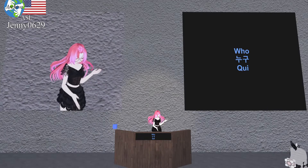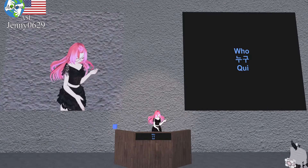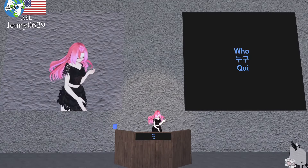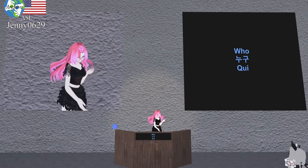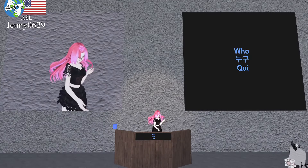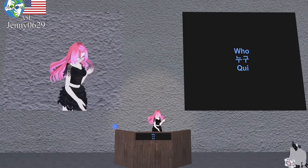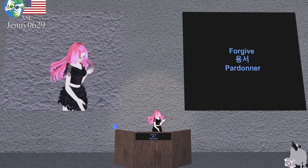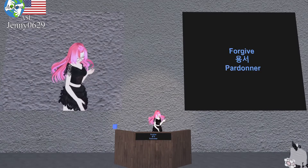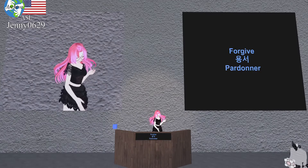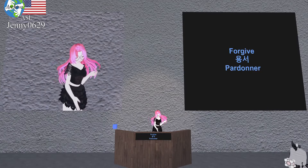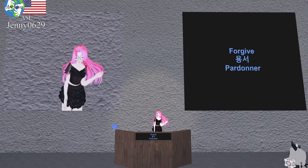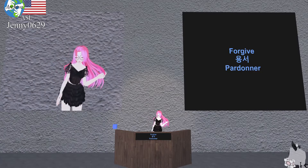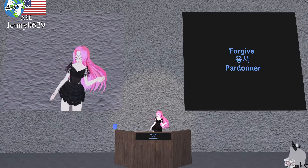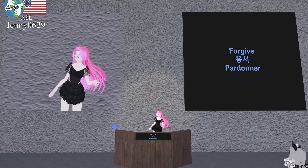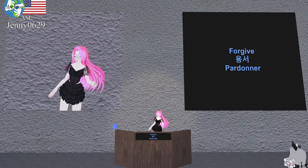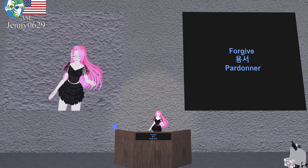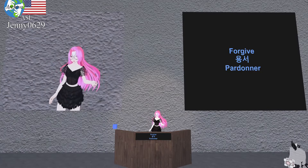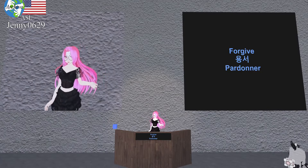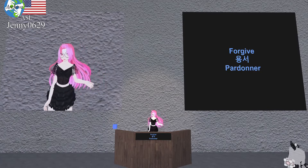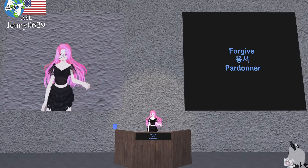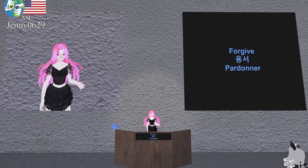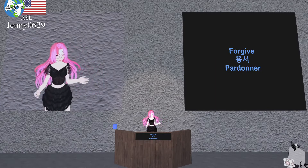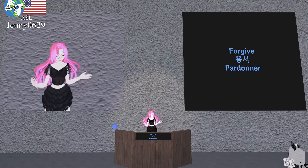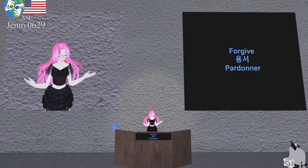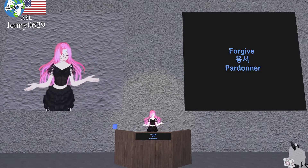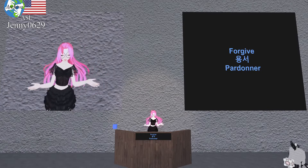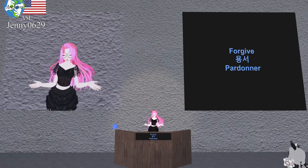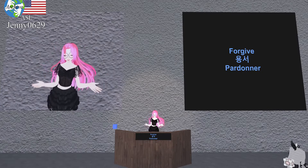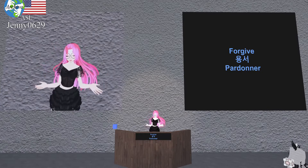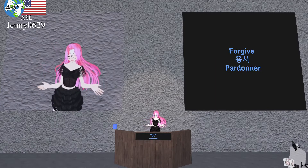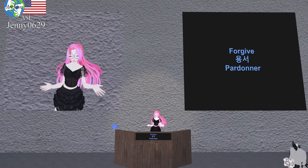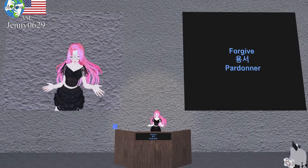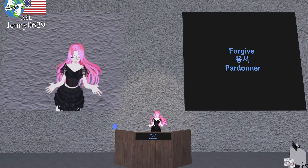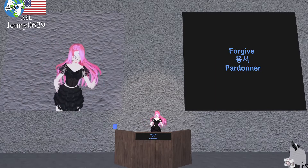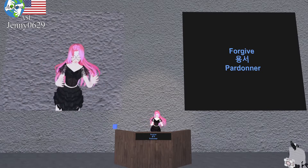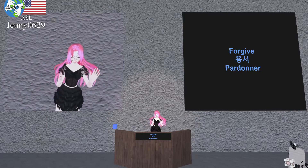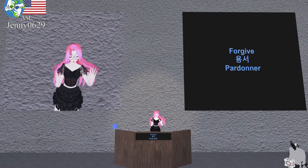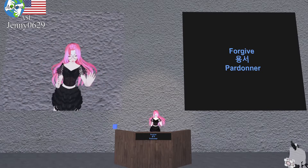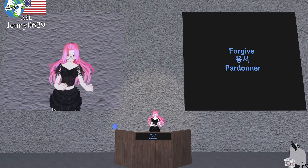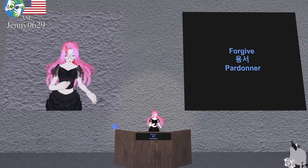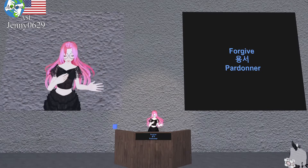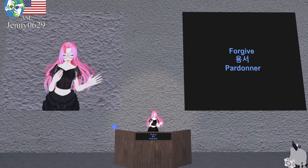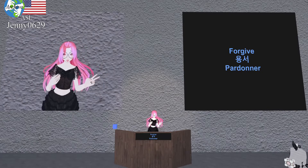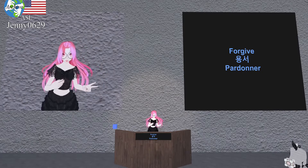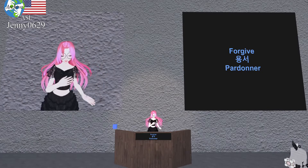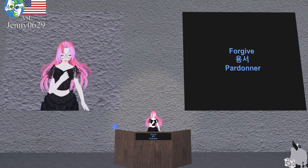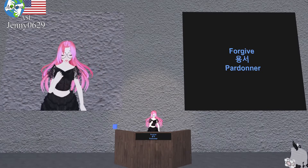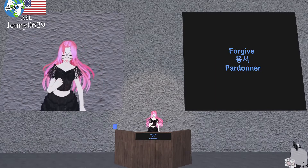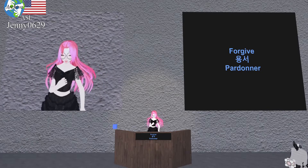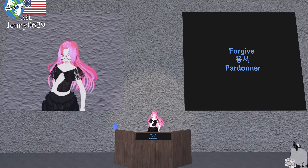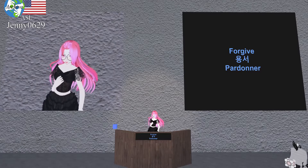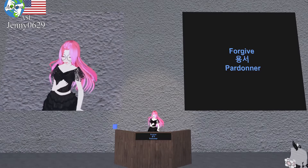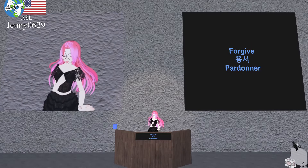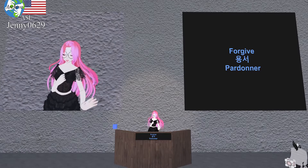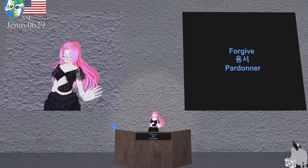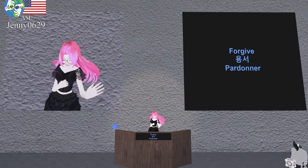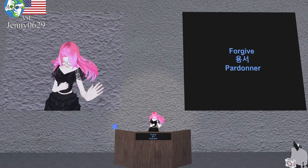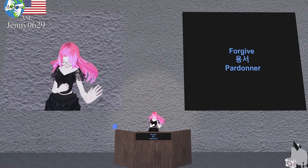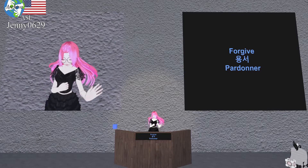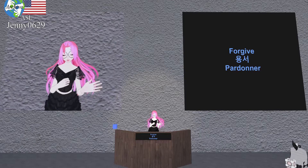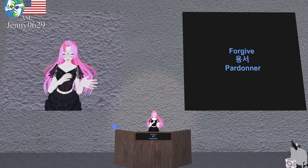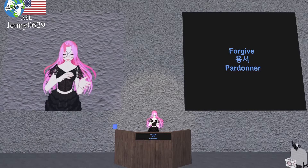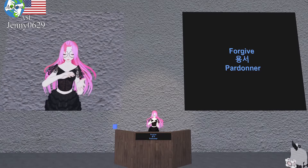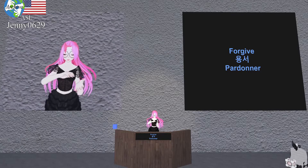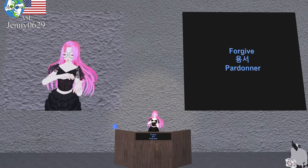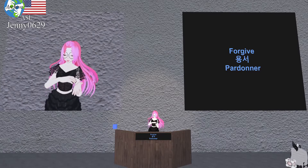Okay, this is a good one. We're going to do this one. So forgive. This is a good one. So first of all, this is how I say sorry, right? You